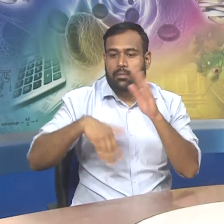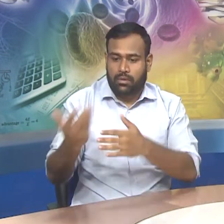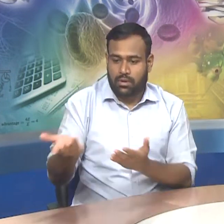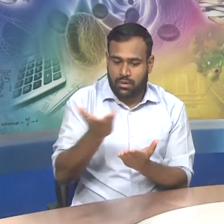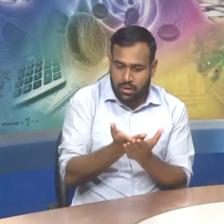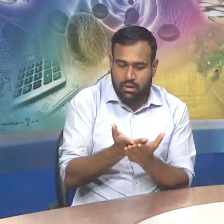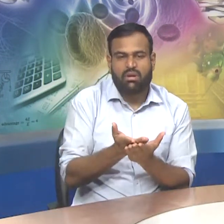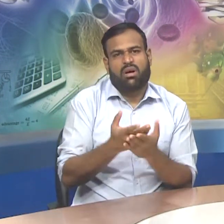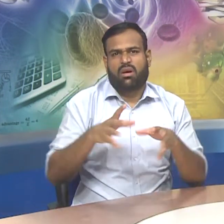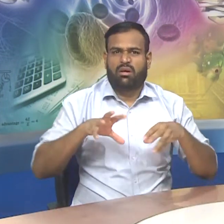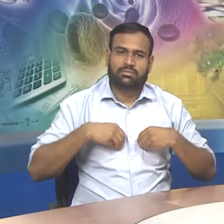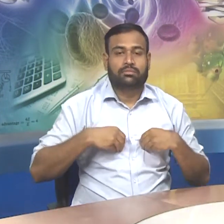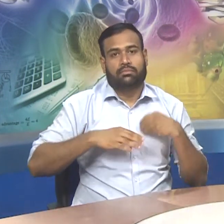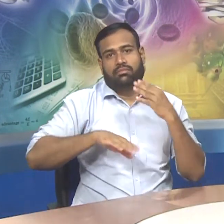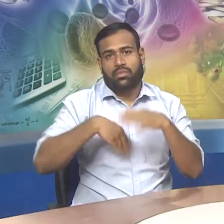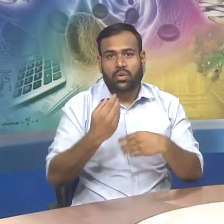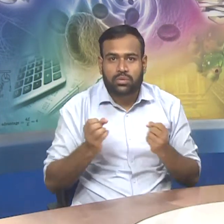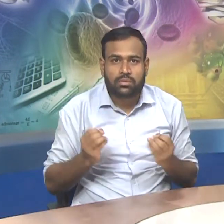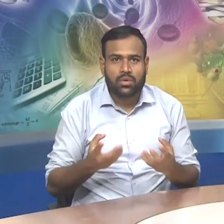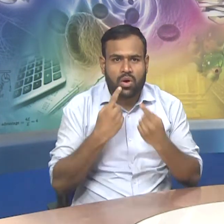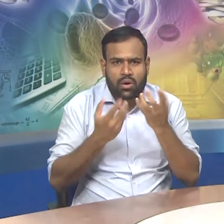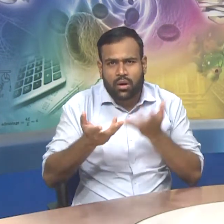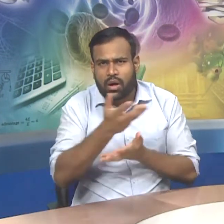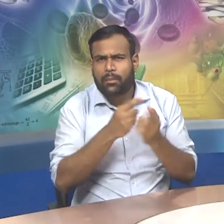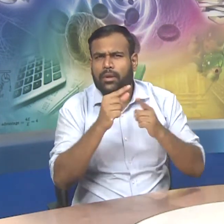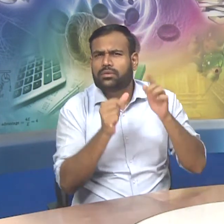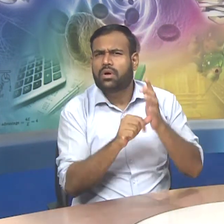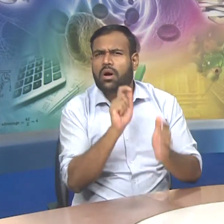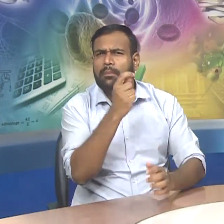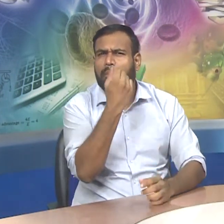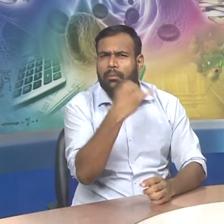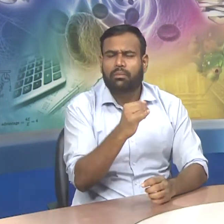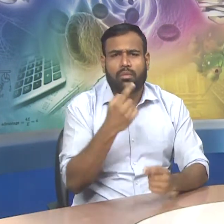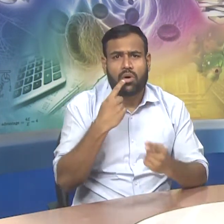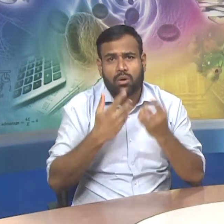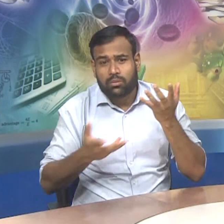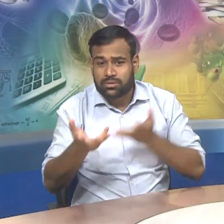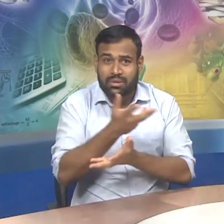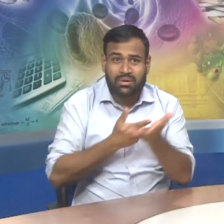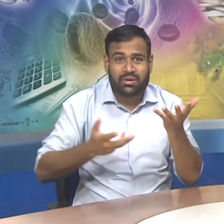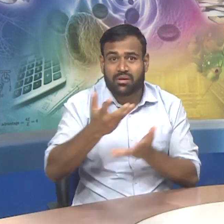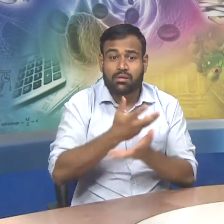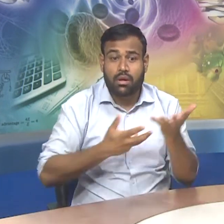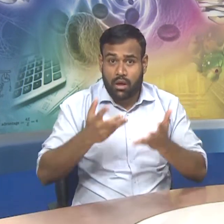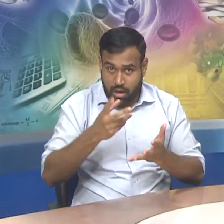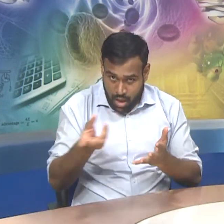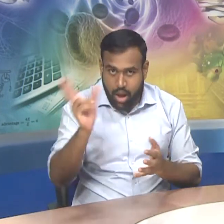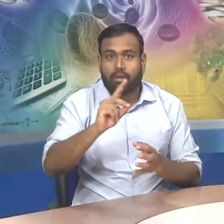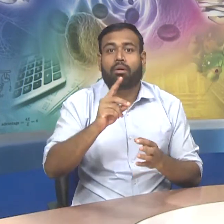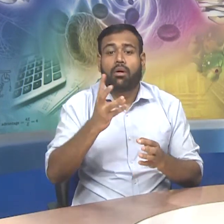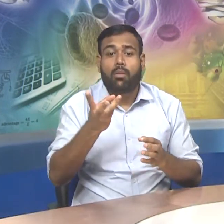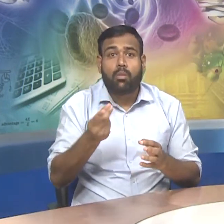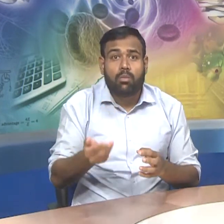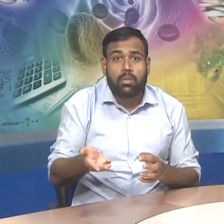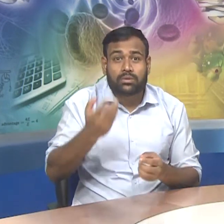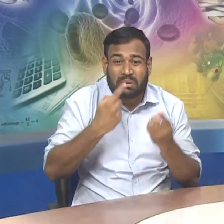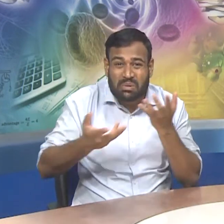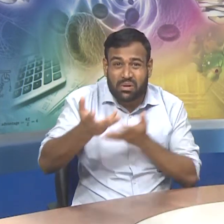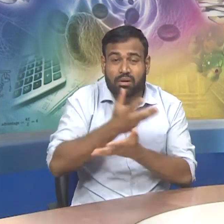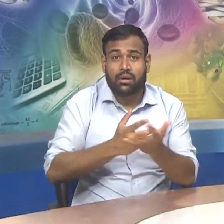The resolution charging the president must be passed by majority of not less than 2/3 of the total membership of that